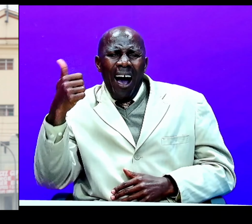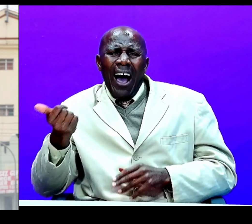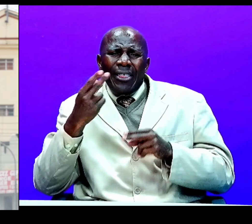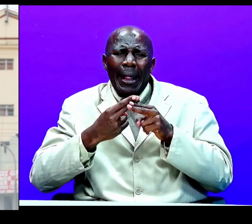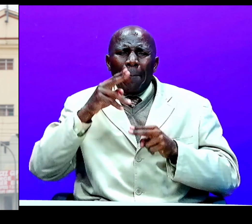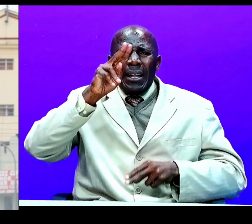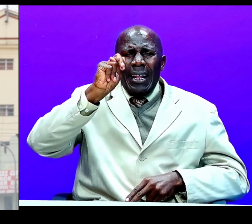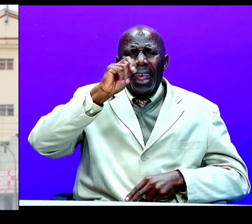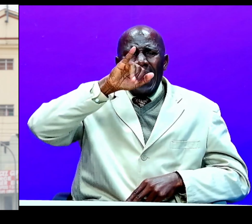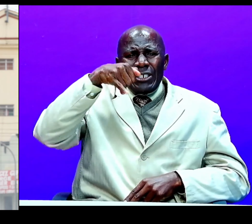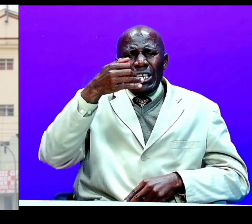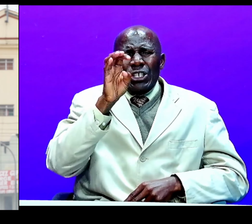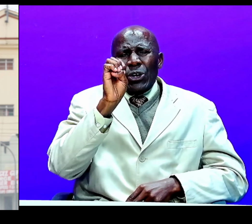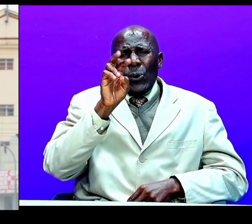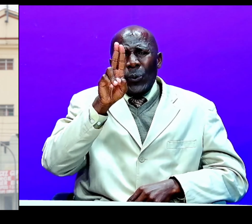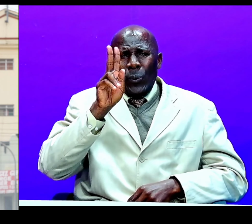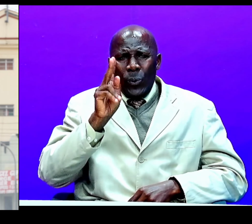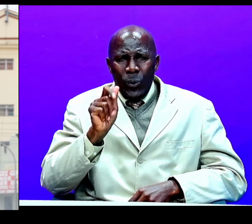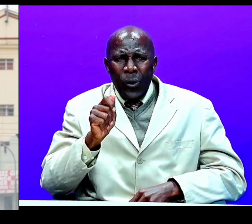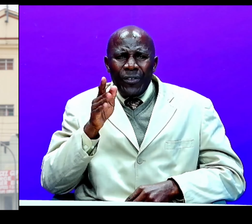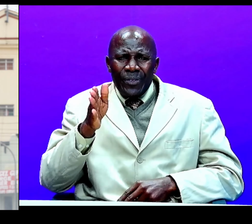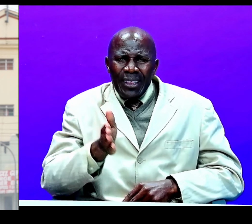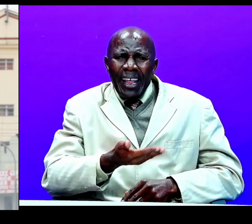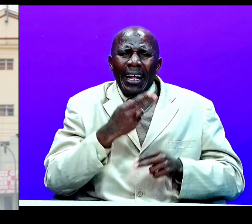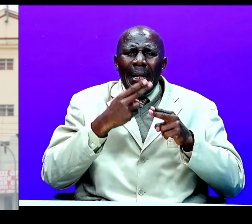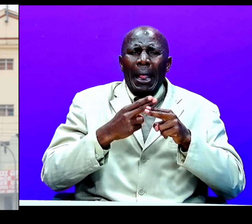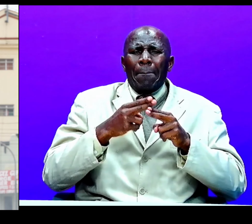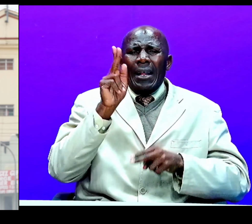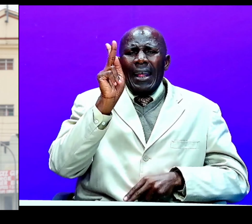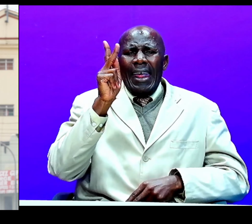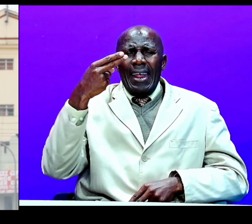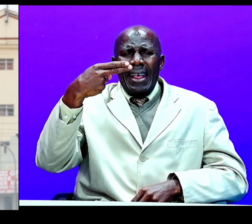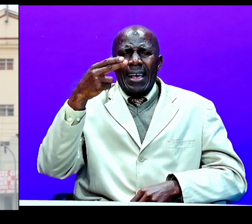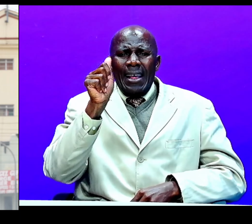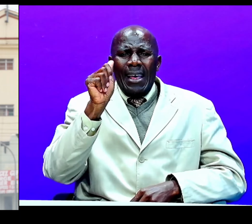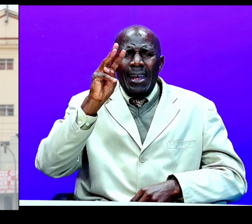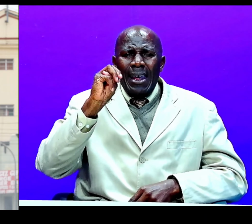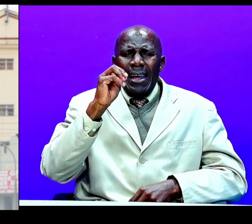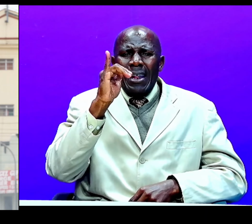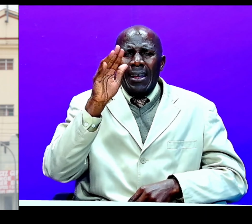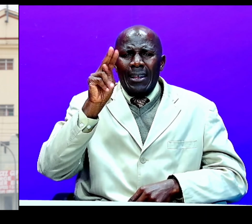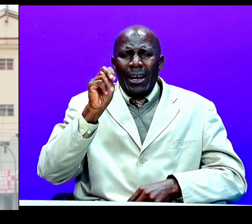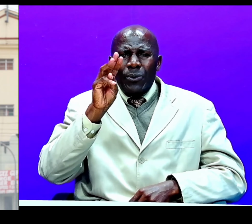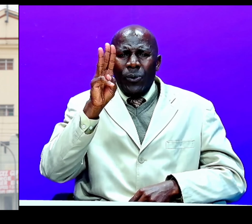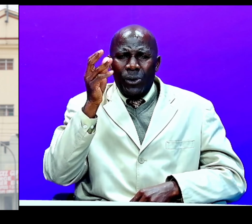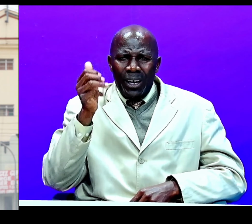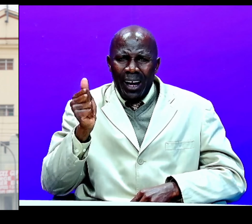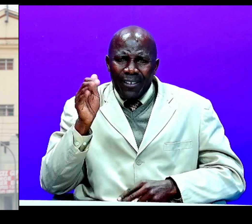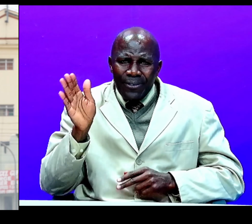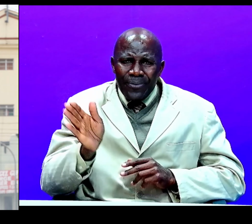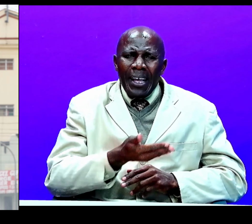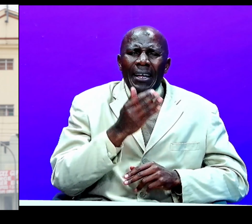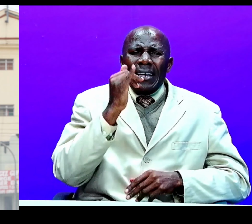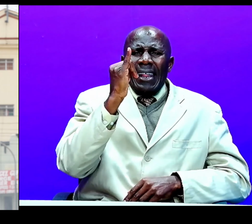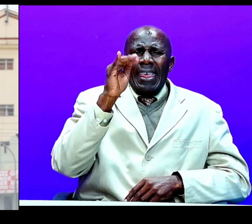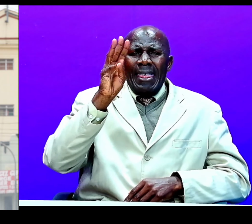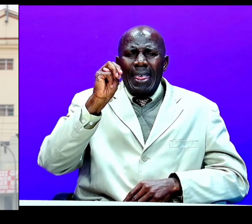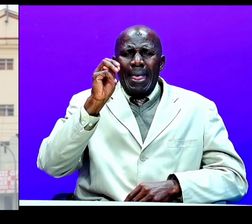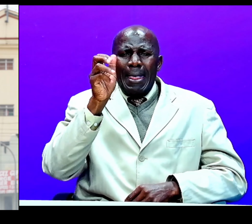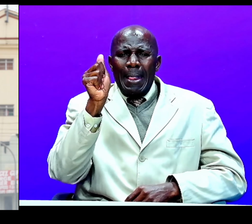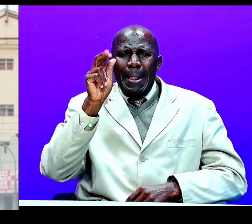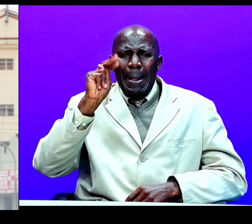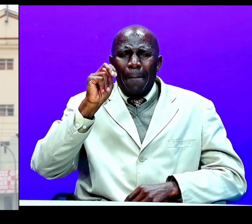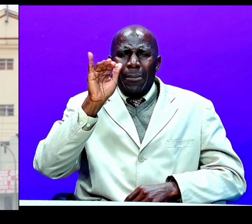Gitobu Imanyara, George Anyora, and Raila Odinga all